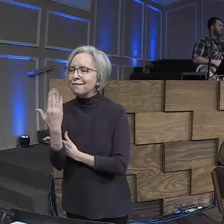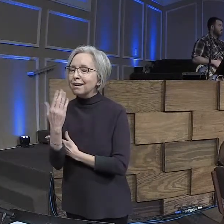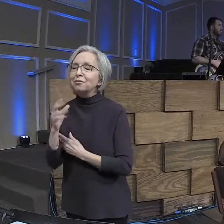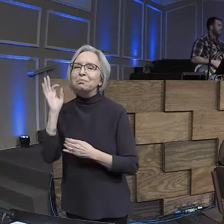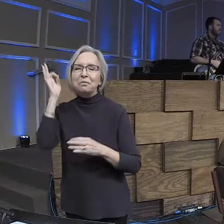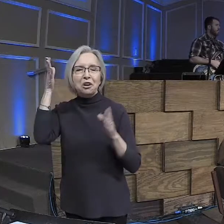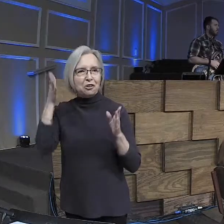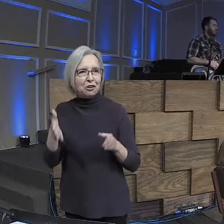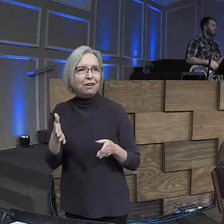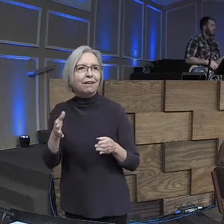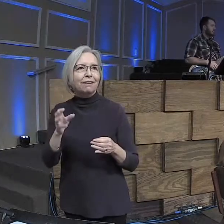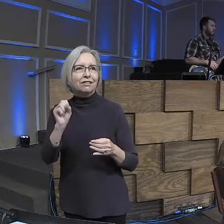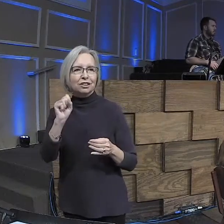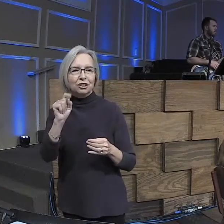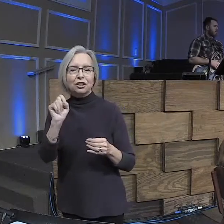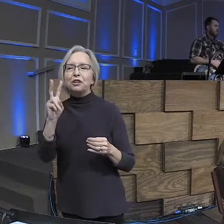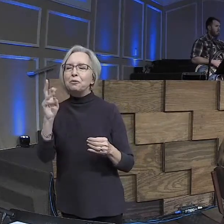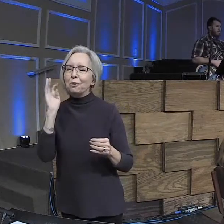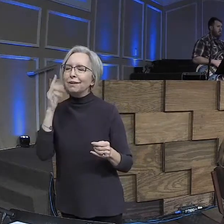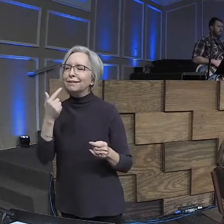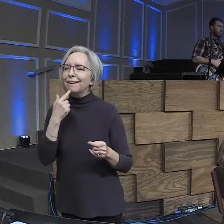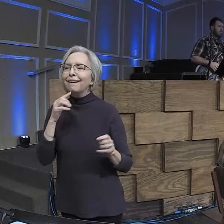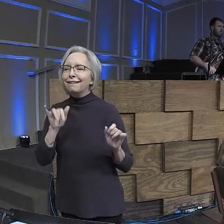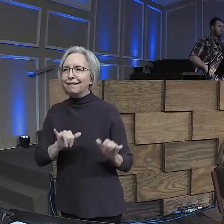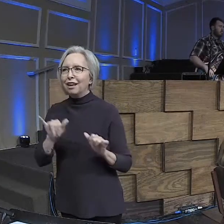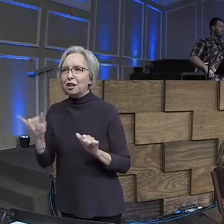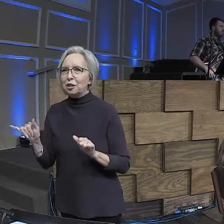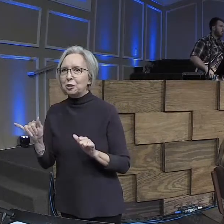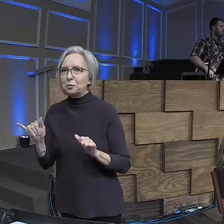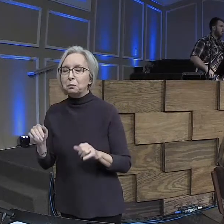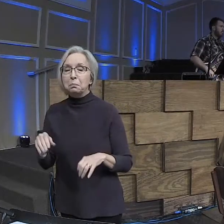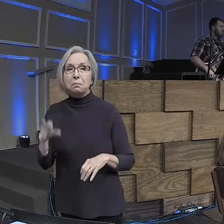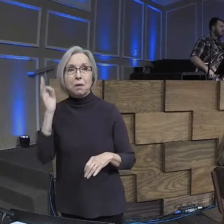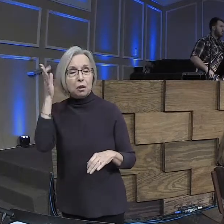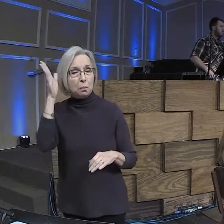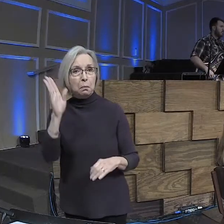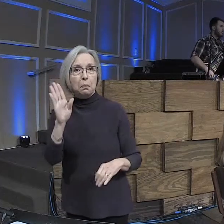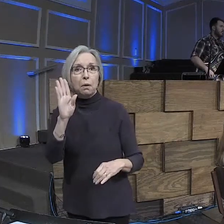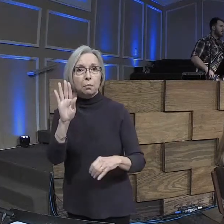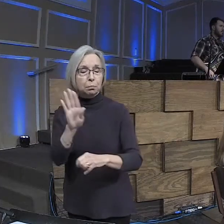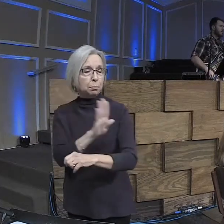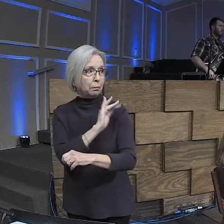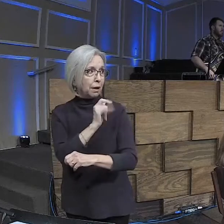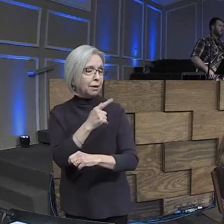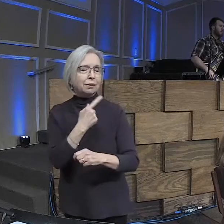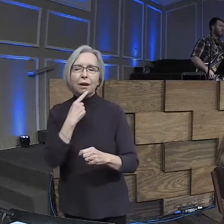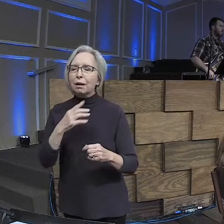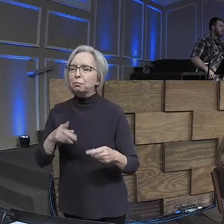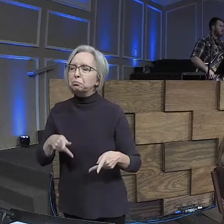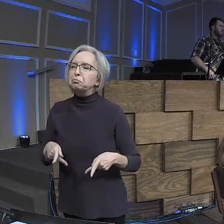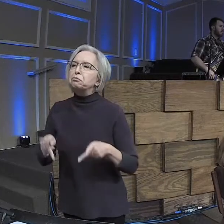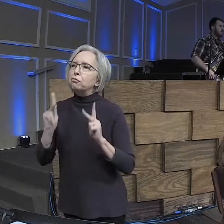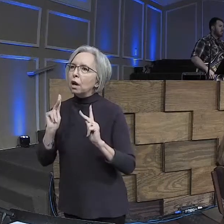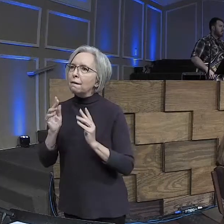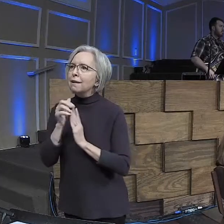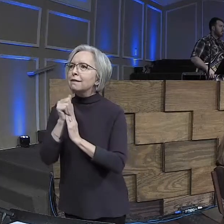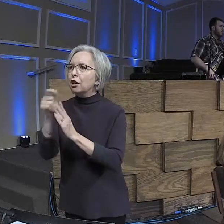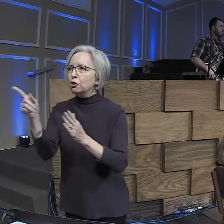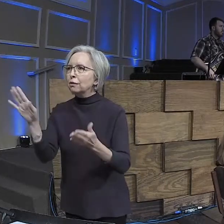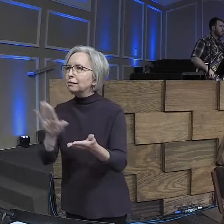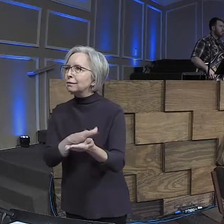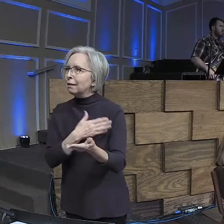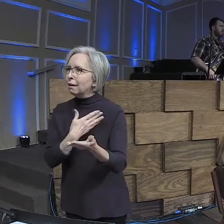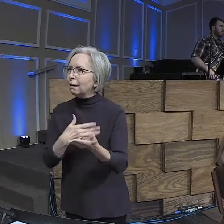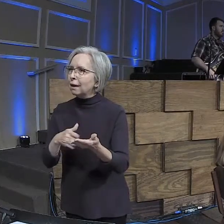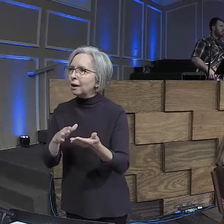sure Pastor Bill would say it's a privilege to lead you in worship. There's a privilege that I get on occasion, and that is to tell you how